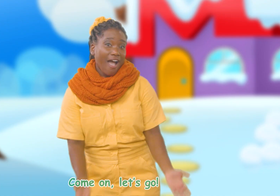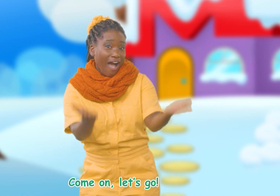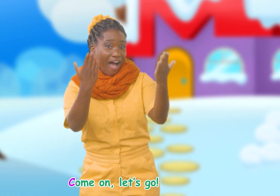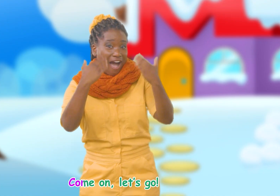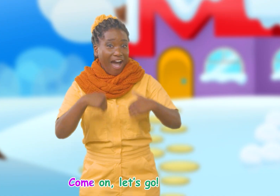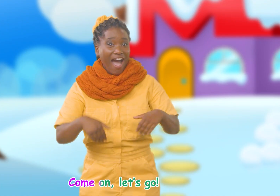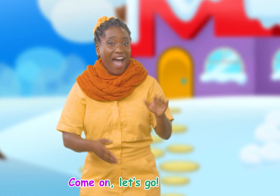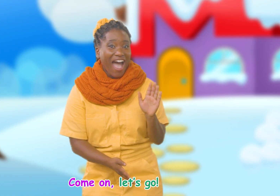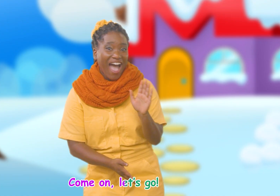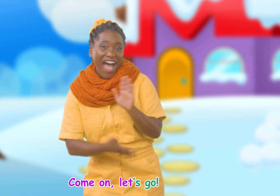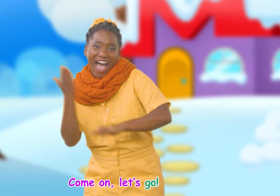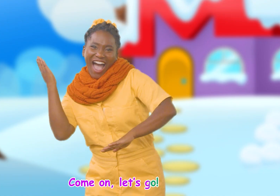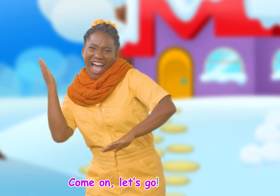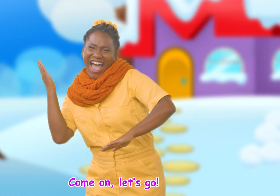Come on, let's go!